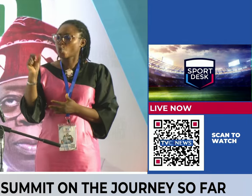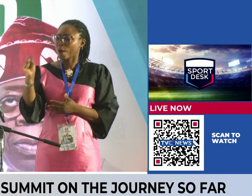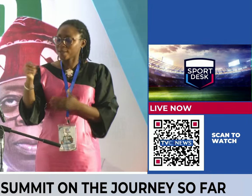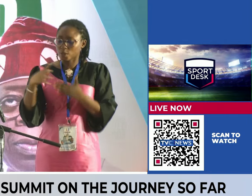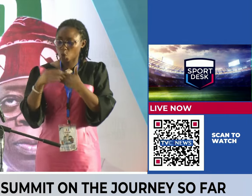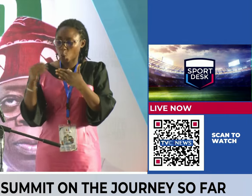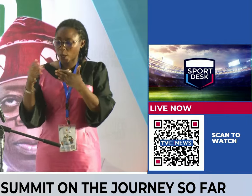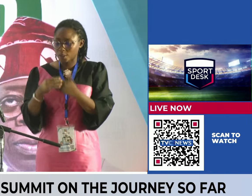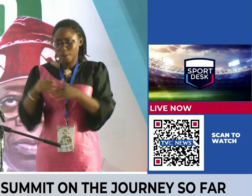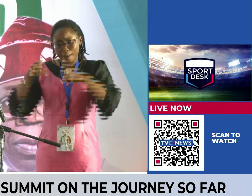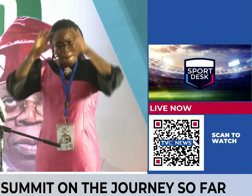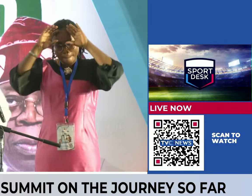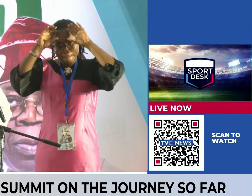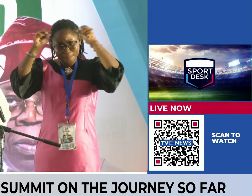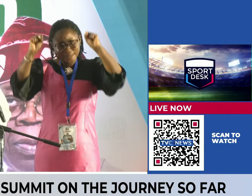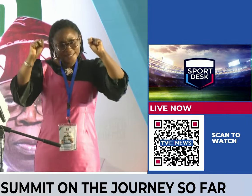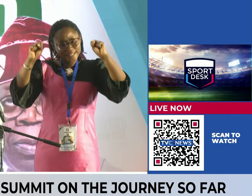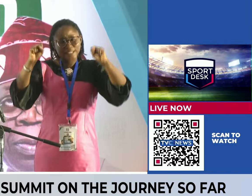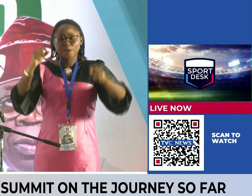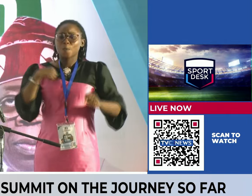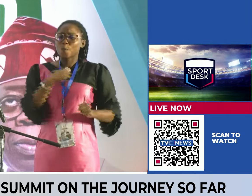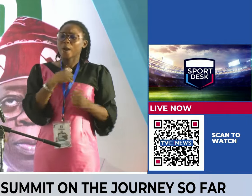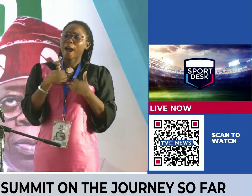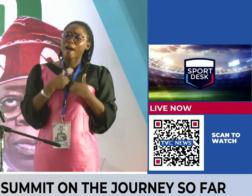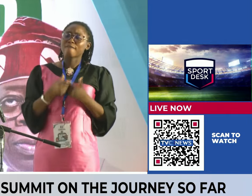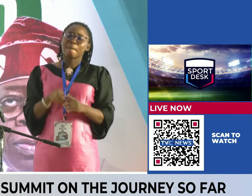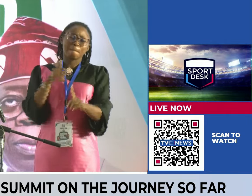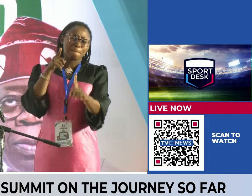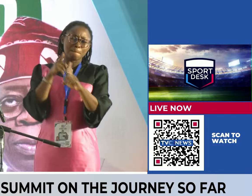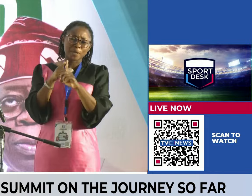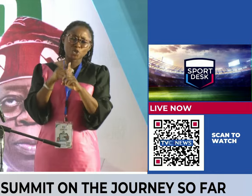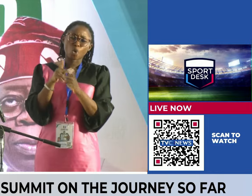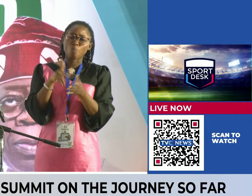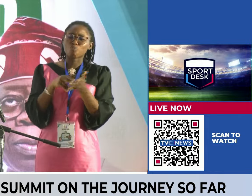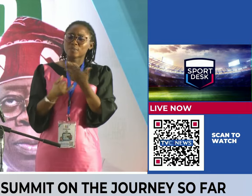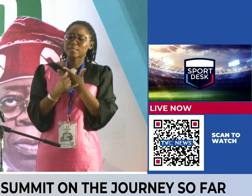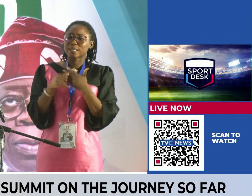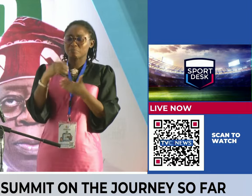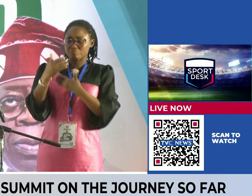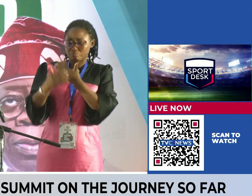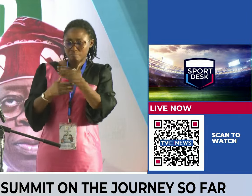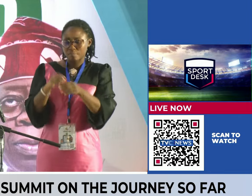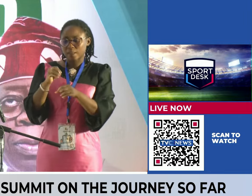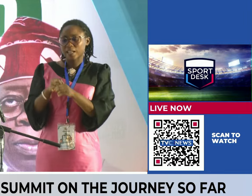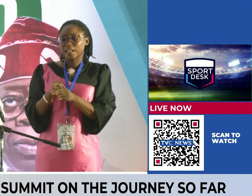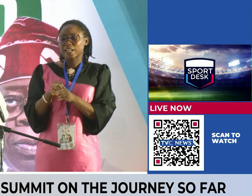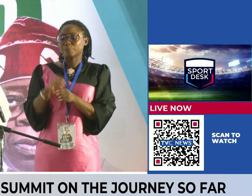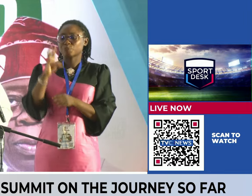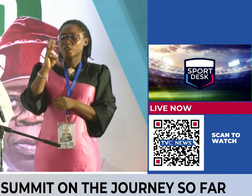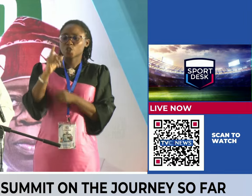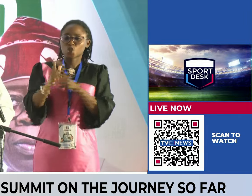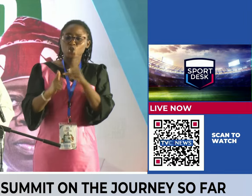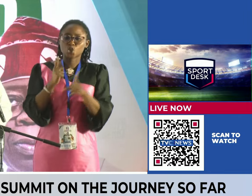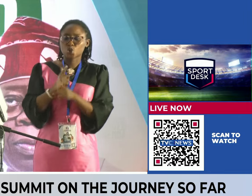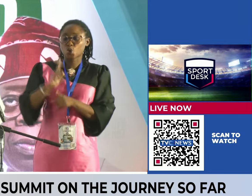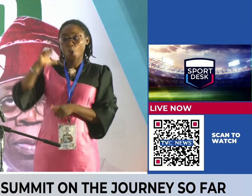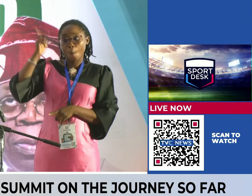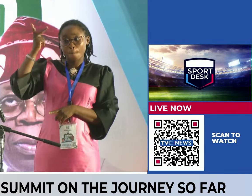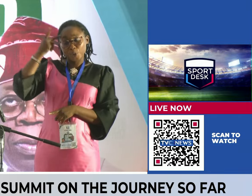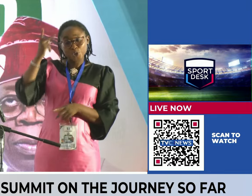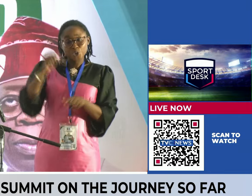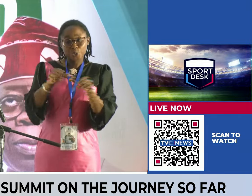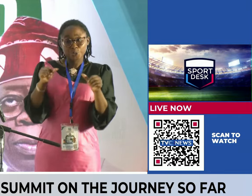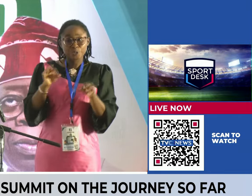President, we have a number of very major projects that are ongoing in the SIG geopolitical zone. If you look